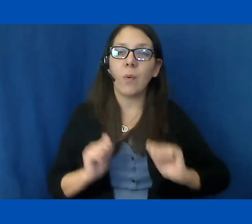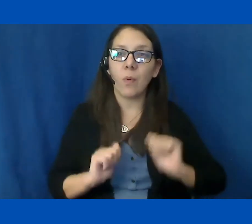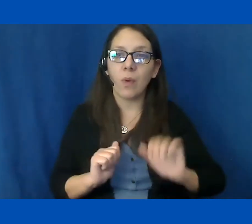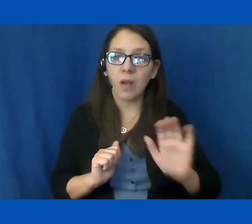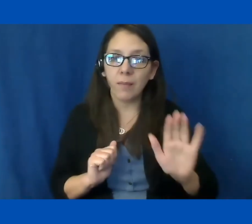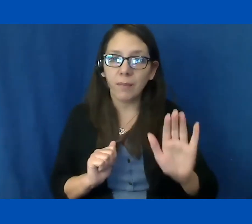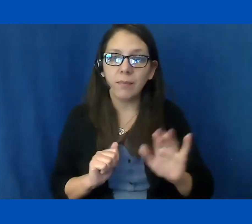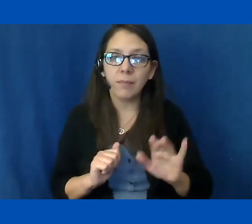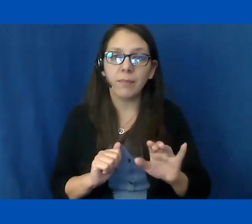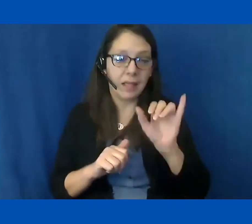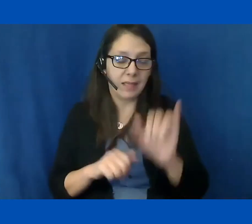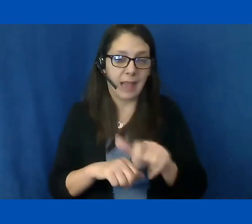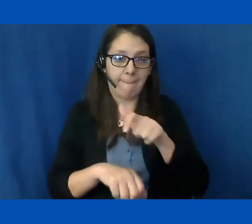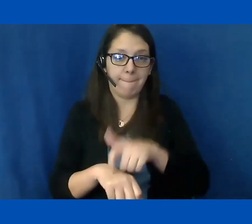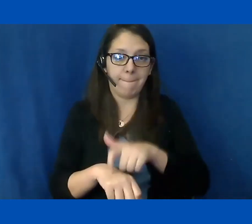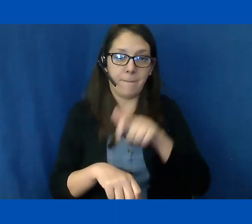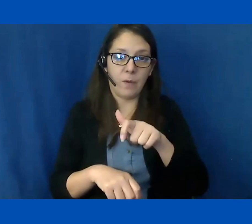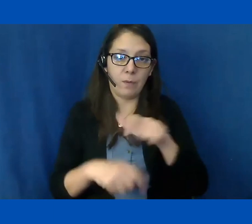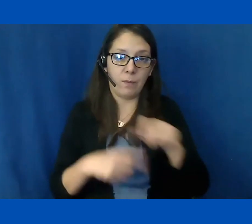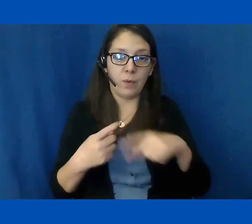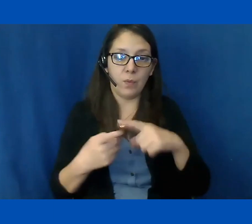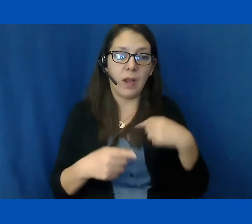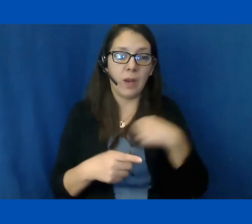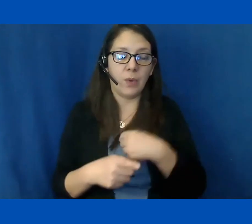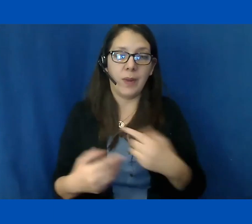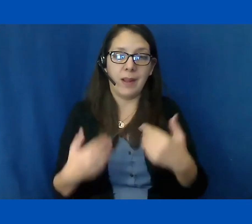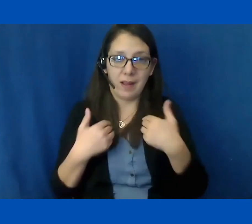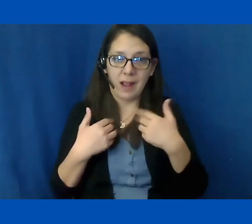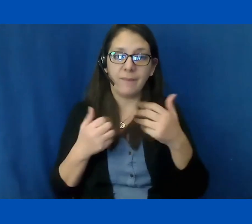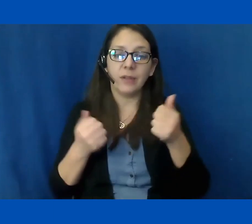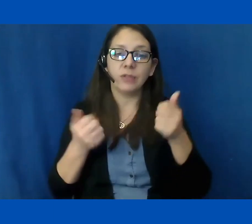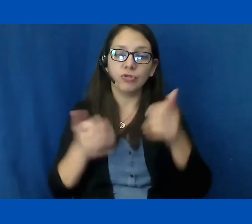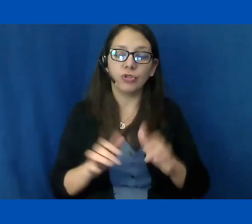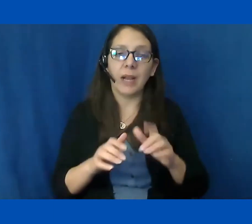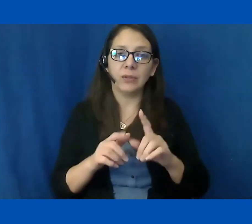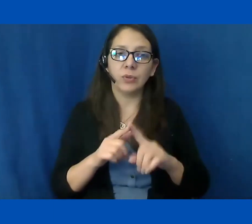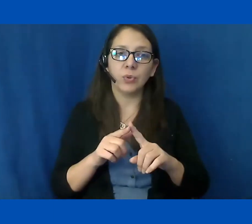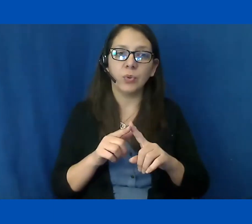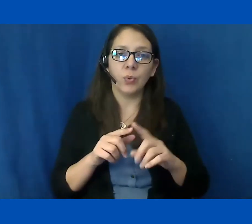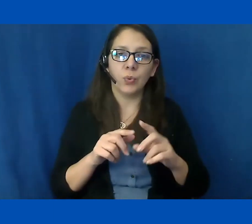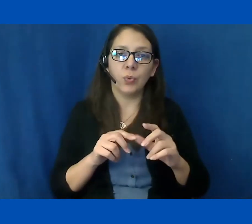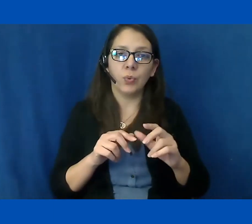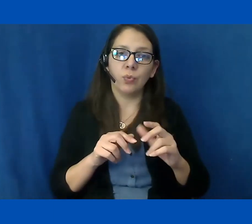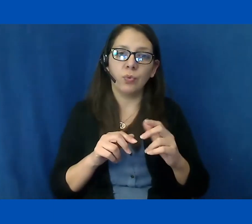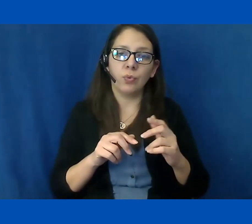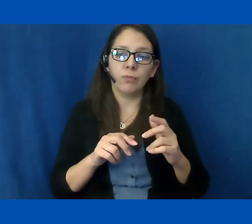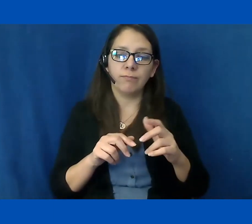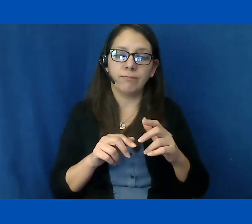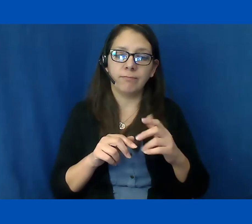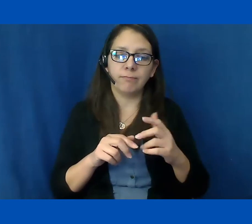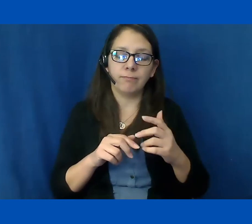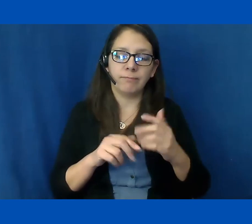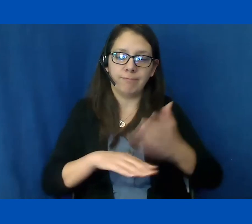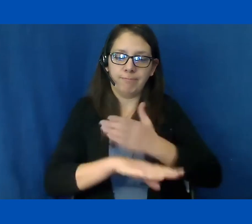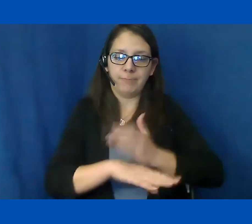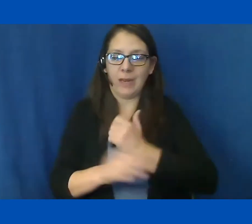Those moments are once we've had a chance to build that skill and feel that fitting in part. And it's great